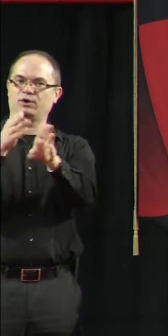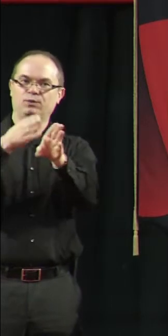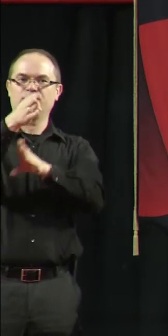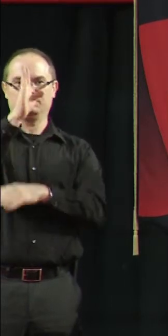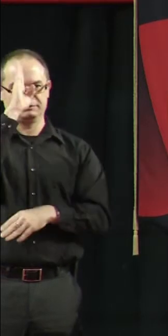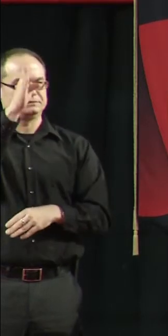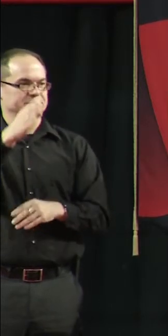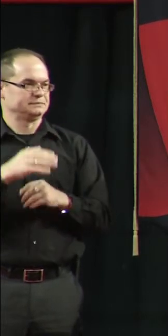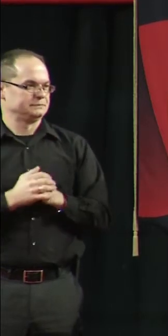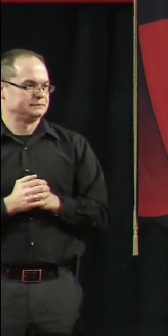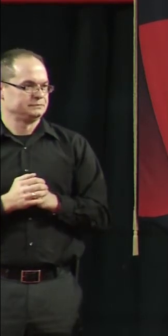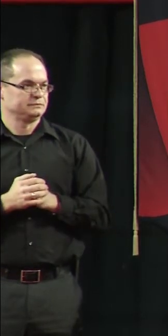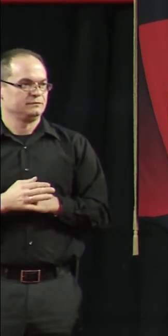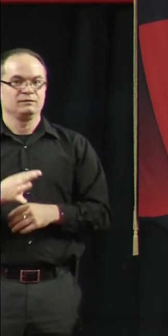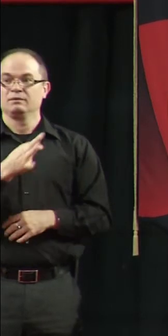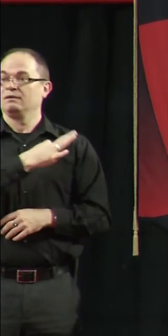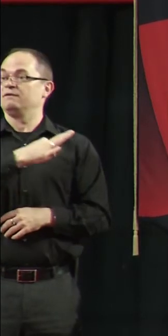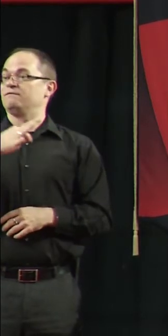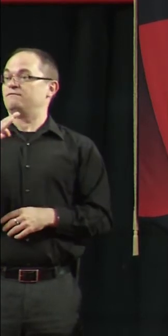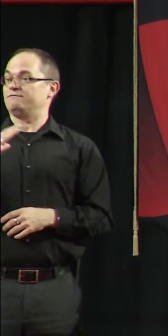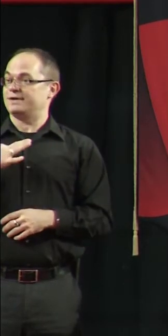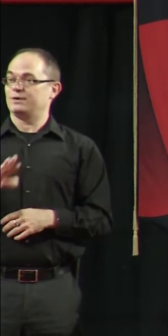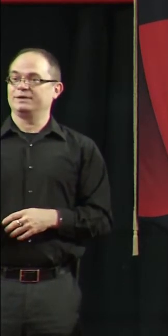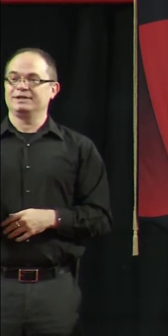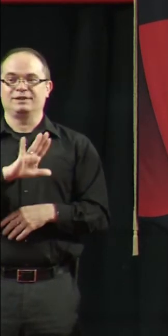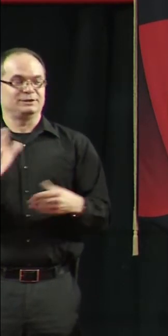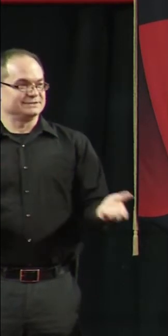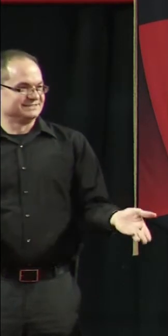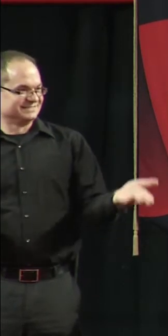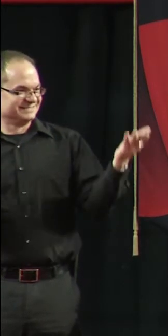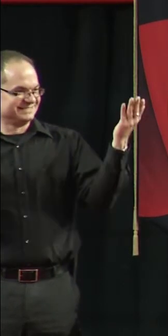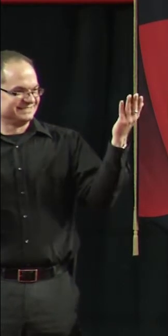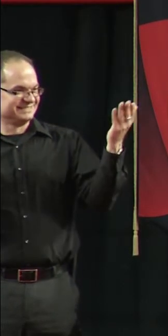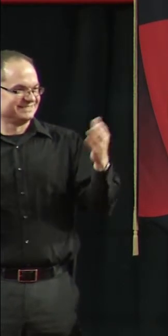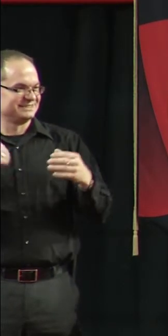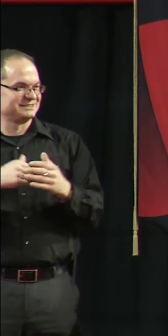careers. Will our faculty please stand and be recognized?